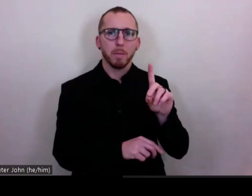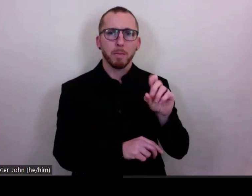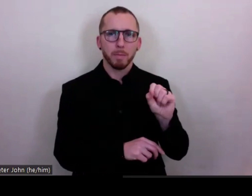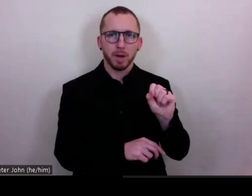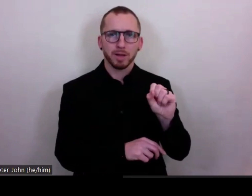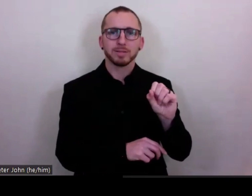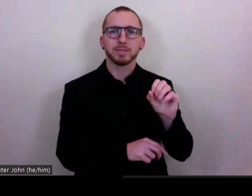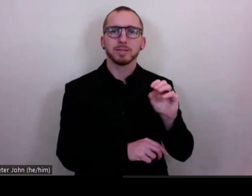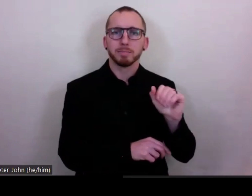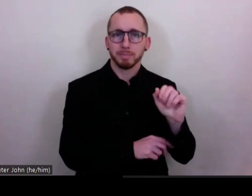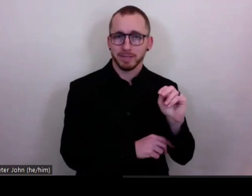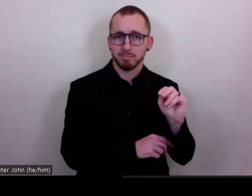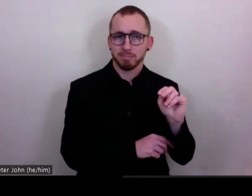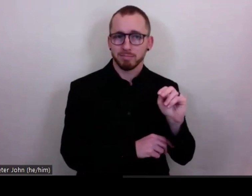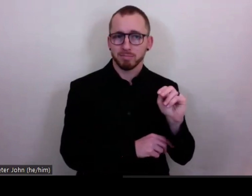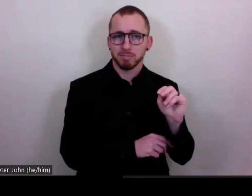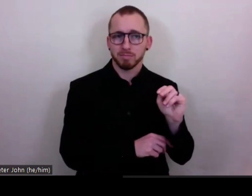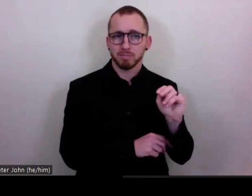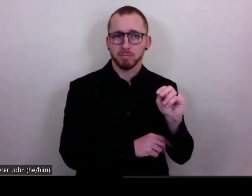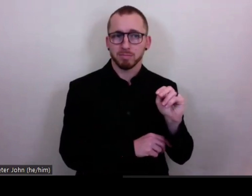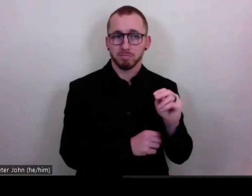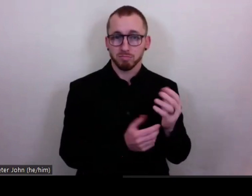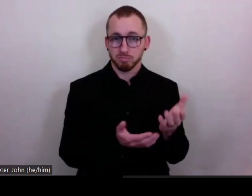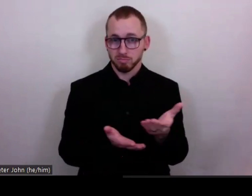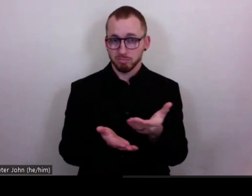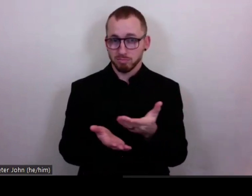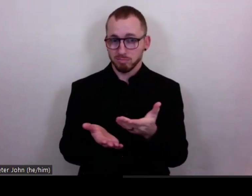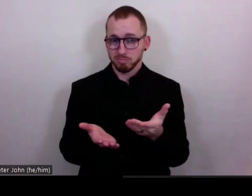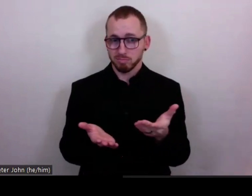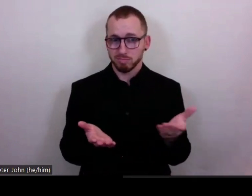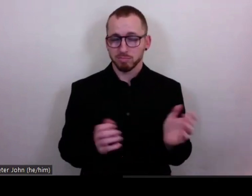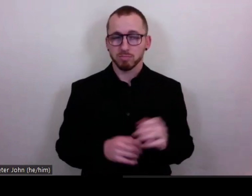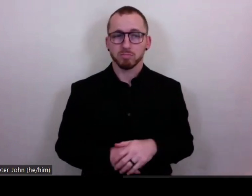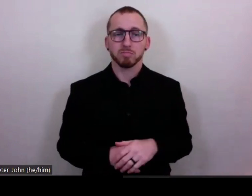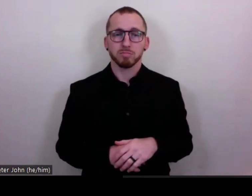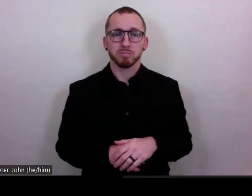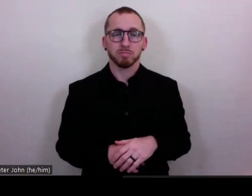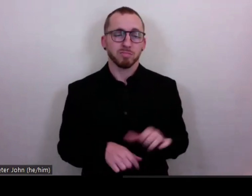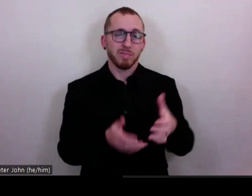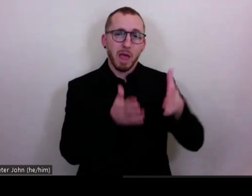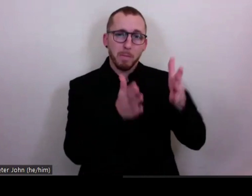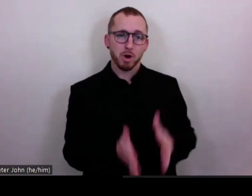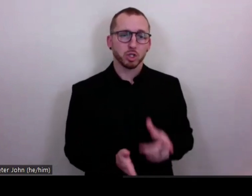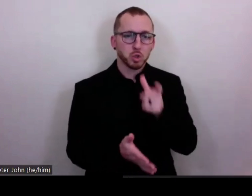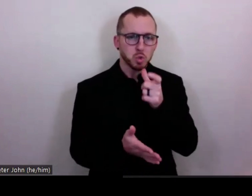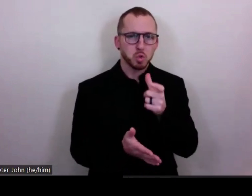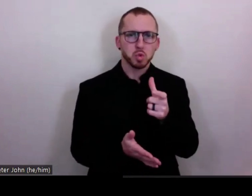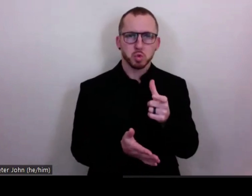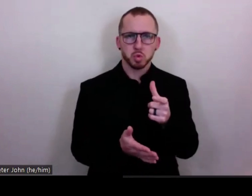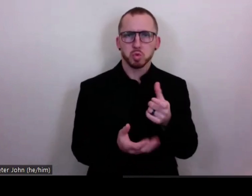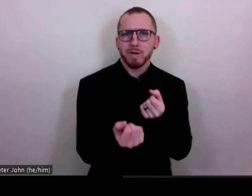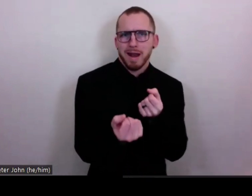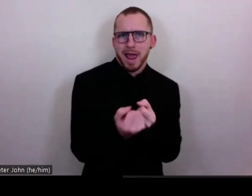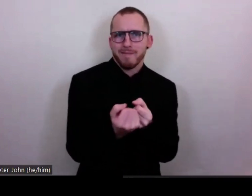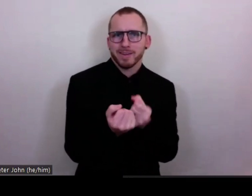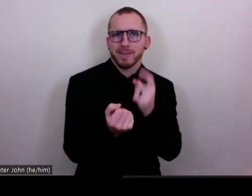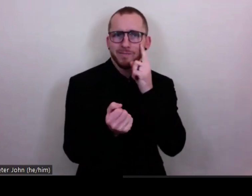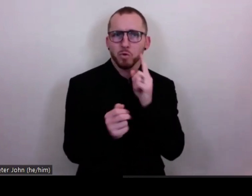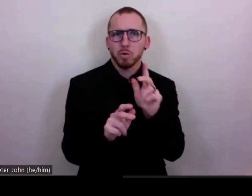So maybe less than half. An ombudsman's an advocate for folks in nursing homes and assisted